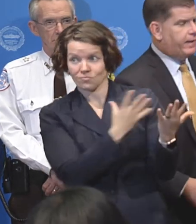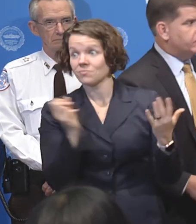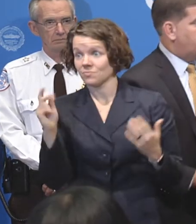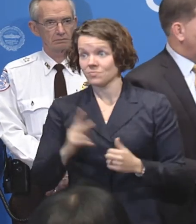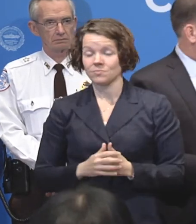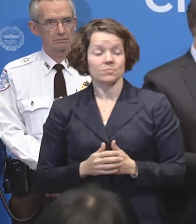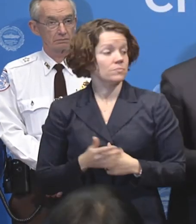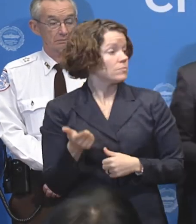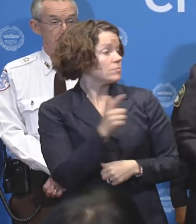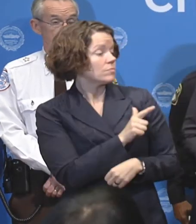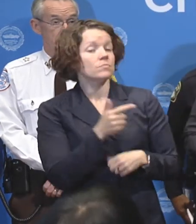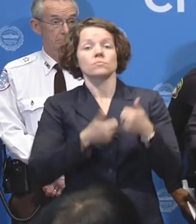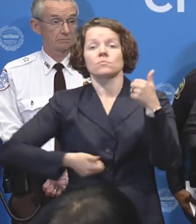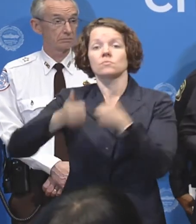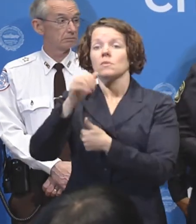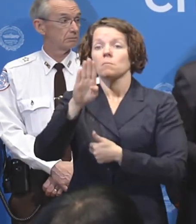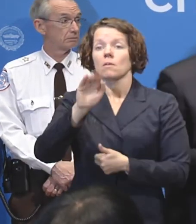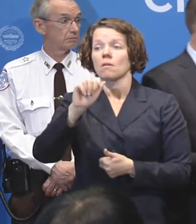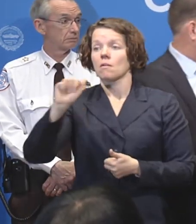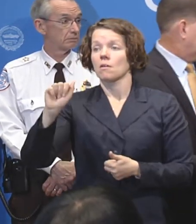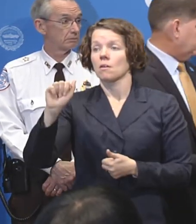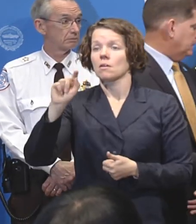Now we'll have Tom Grilk from the BAA.